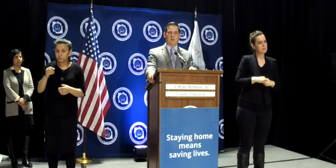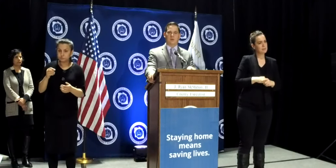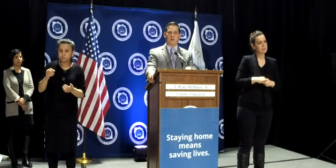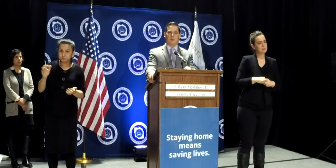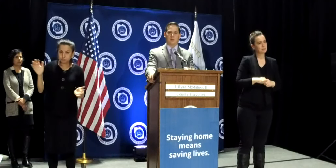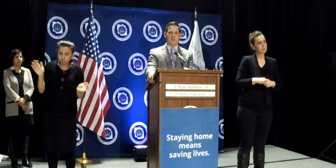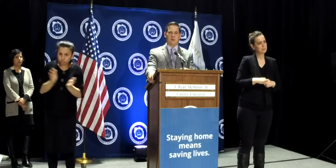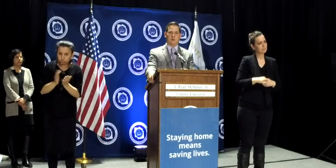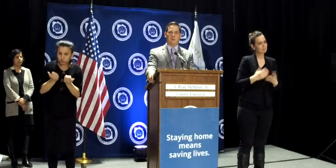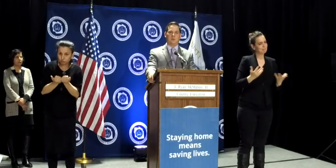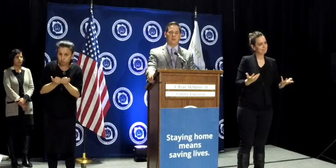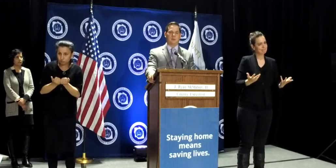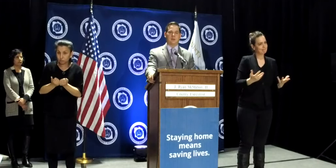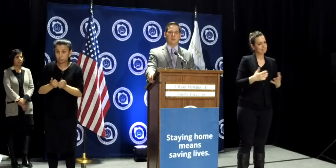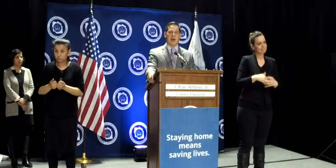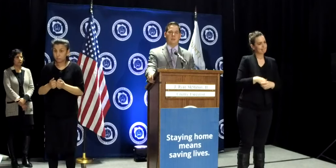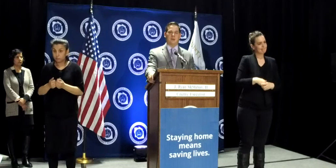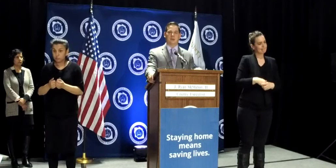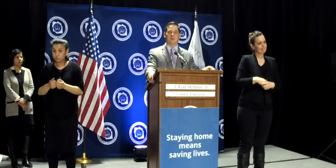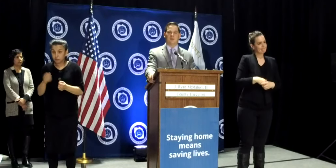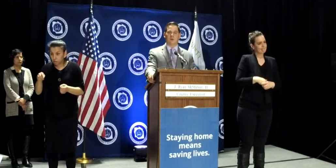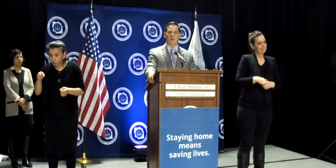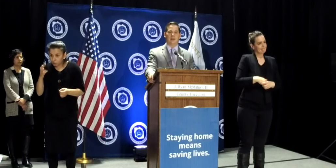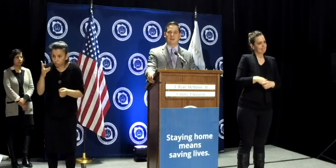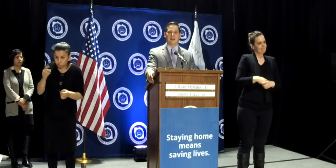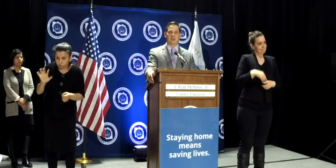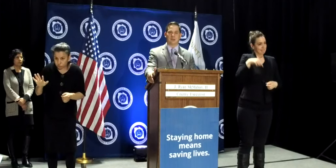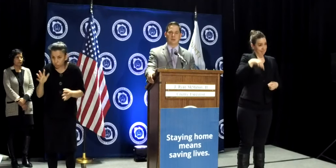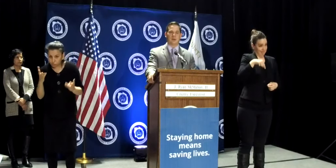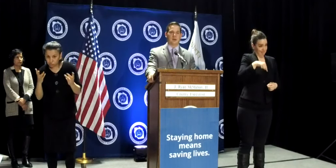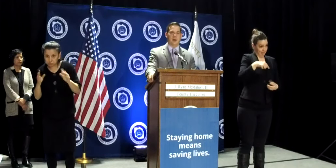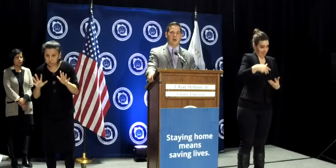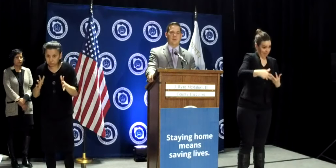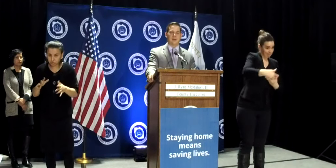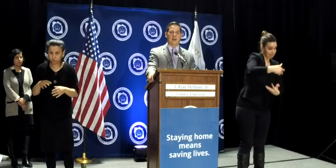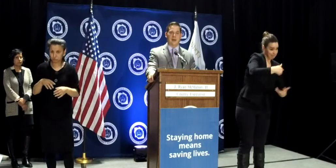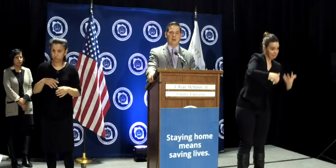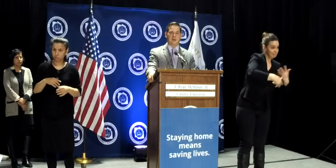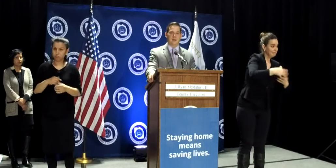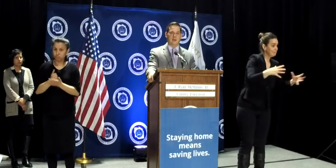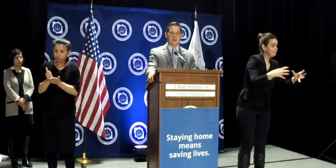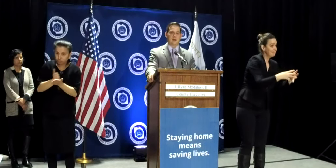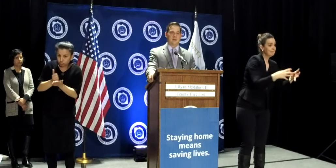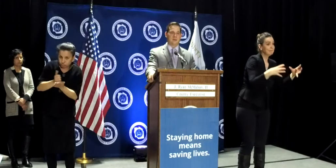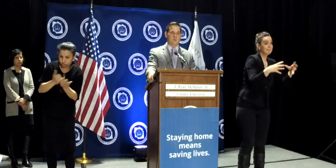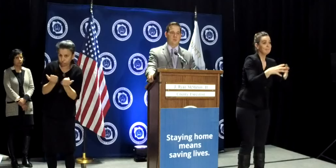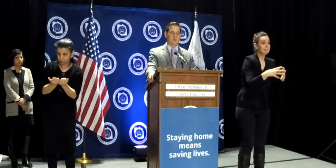we're still doing them, or we still think they're happening, even if they're well-intentioned. We can't